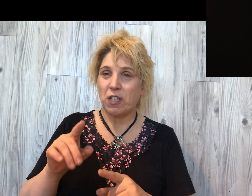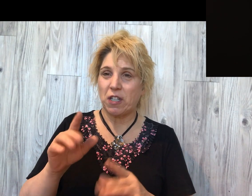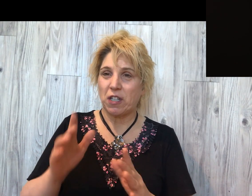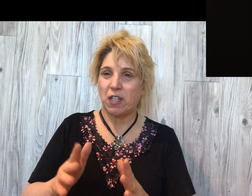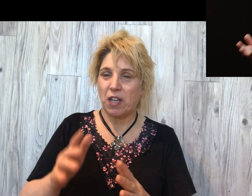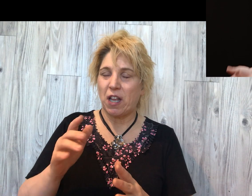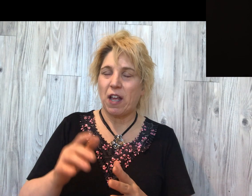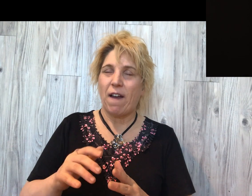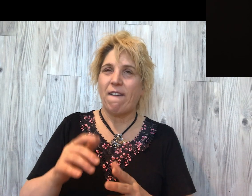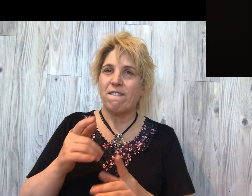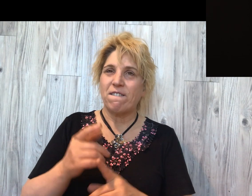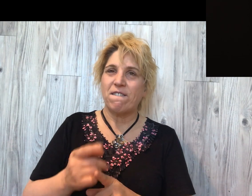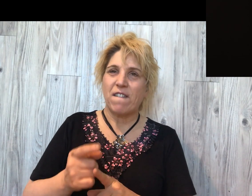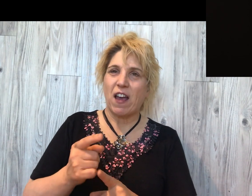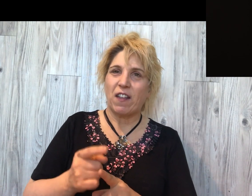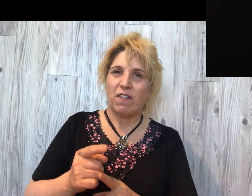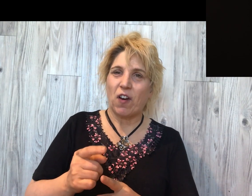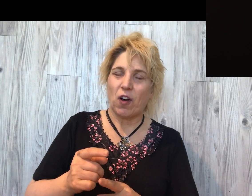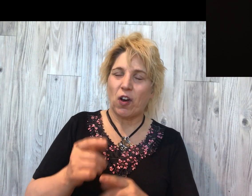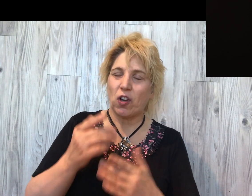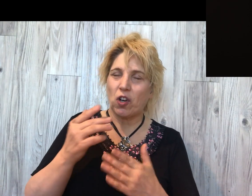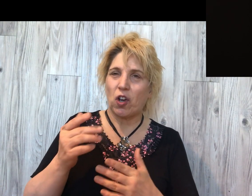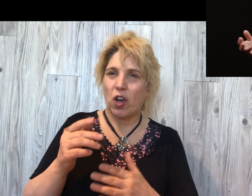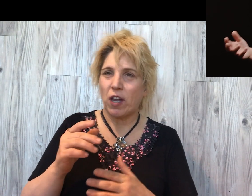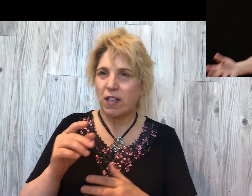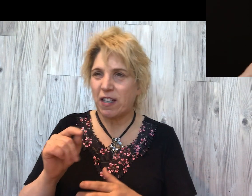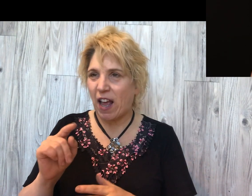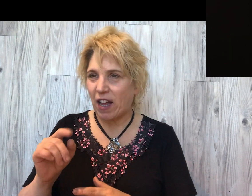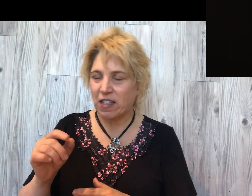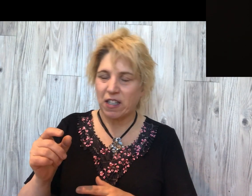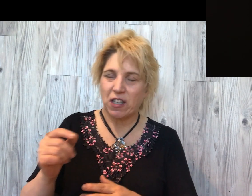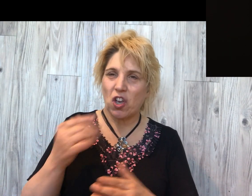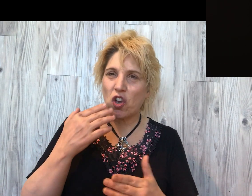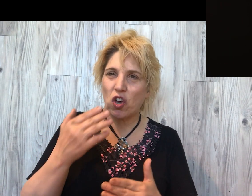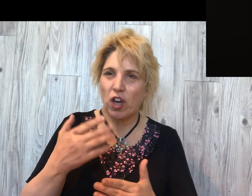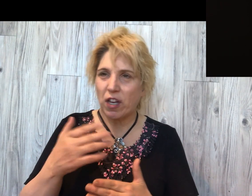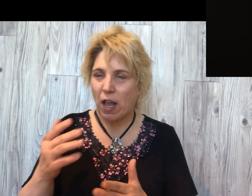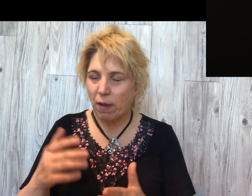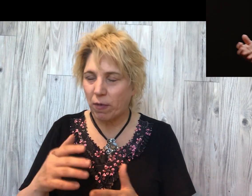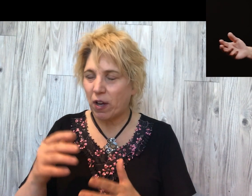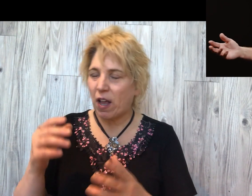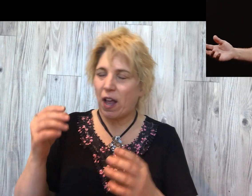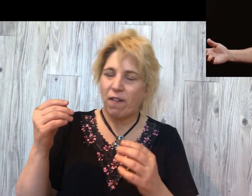your taxes, if you've been a good employee, if you're a good neighbor, if you have shared Christ with people